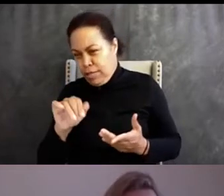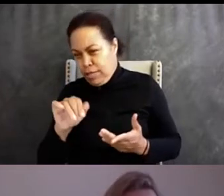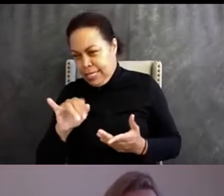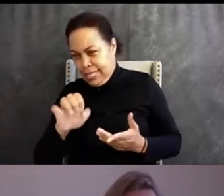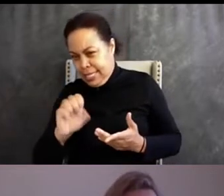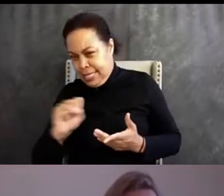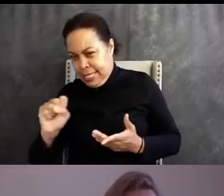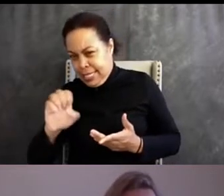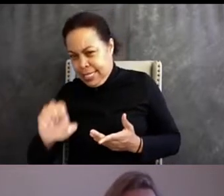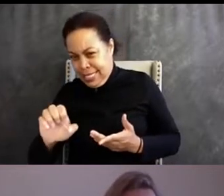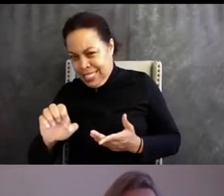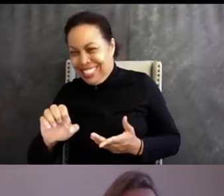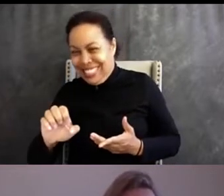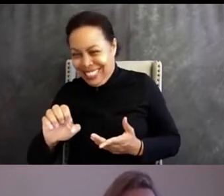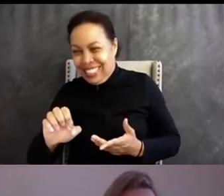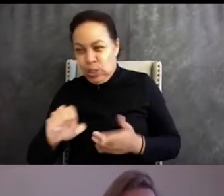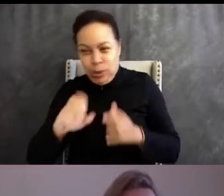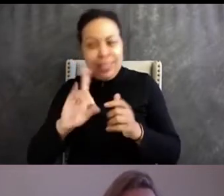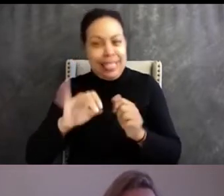about your story,